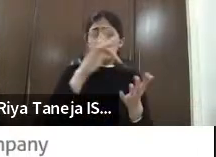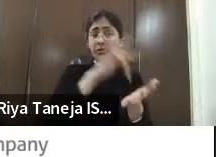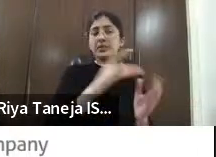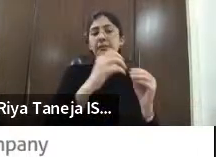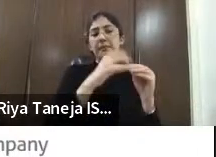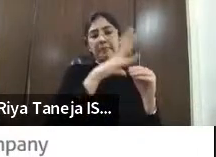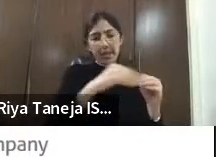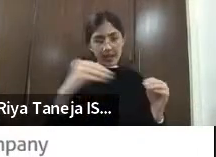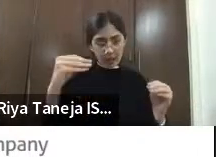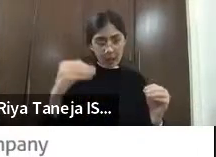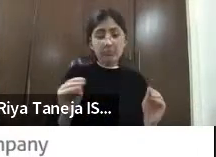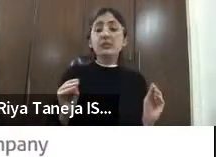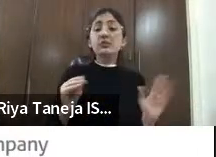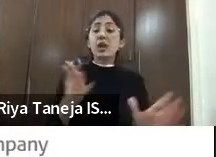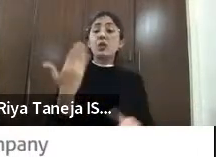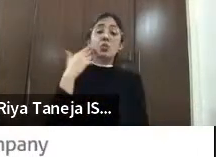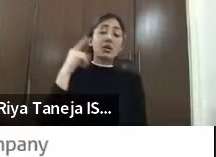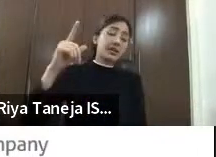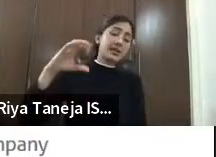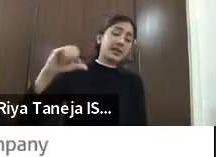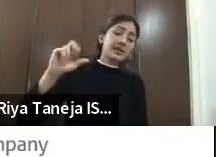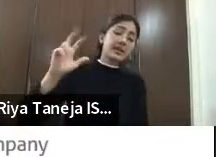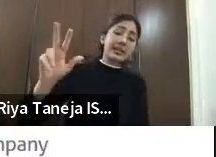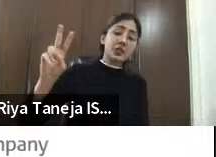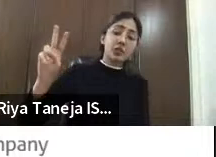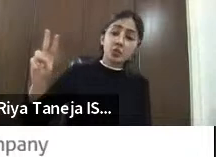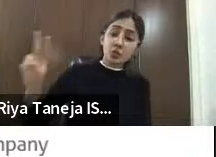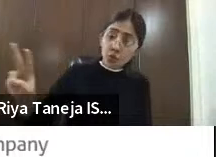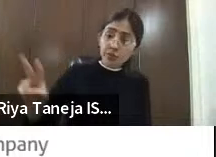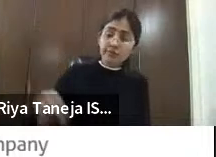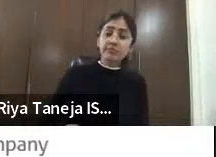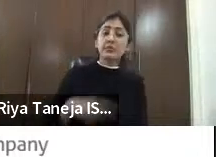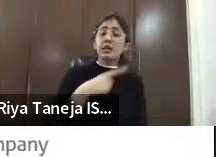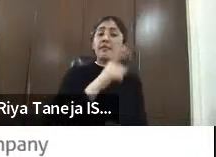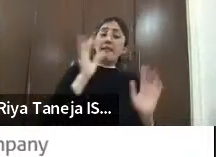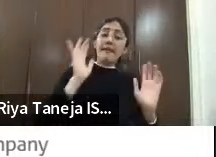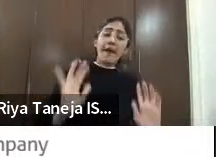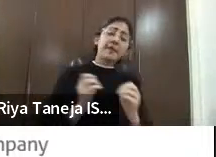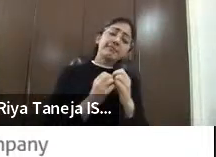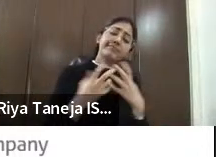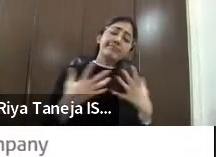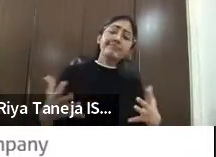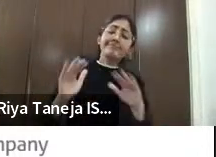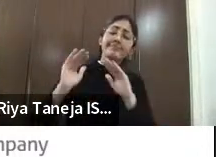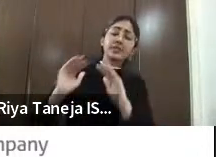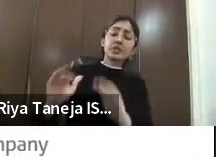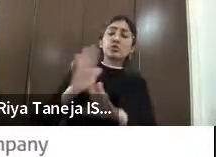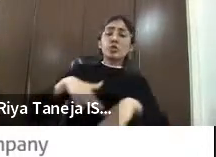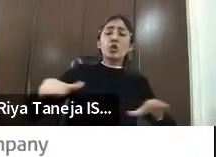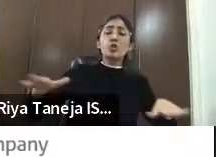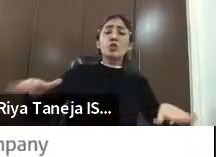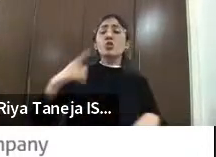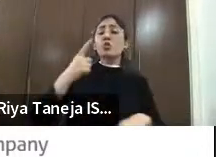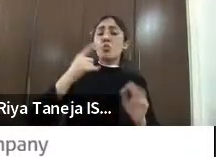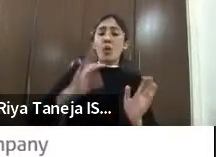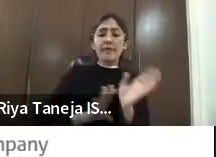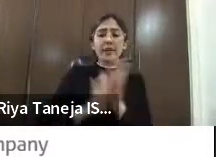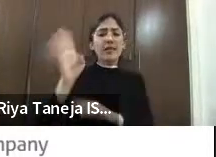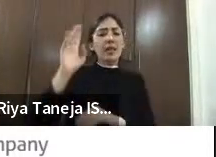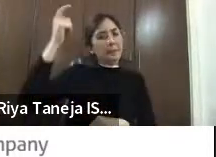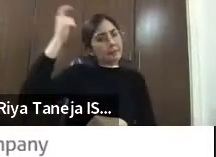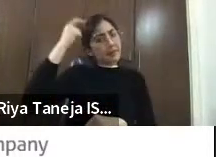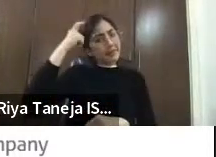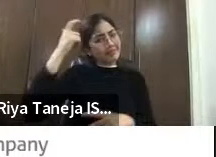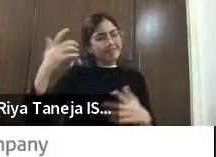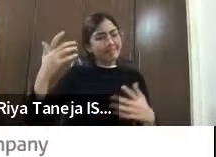in 1982 and provides comprehensive rehabilitation services for children with developmental